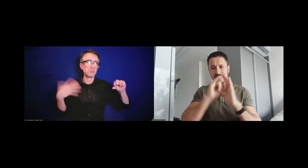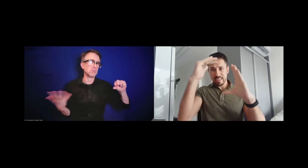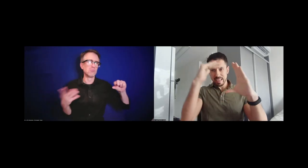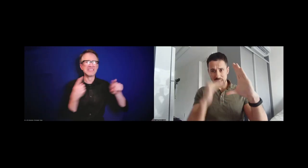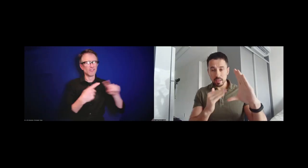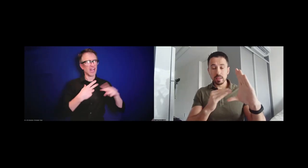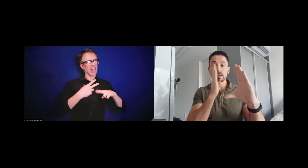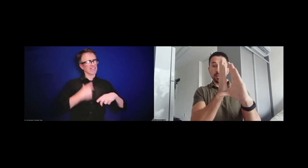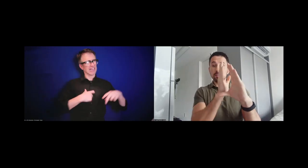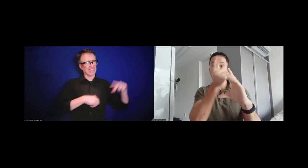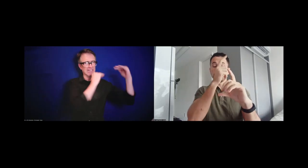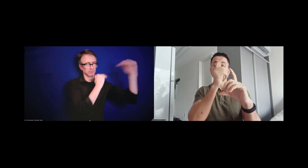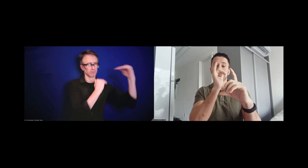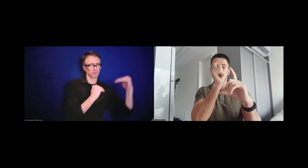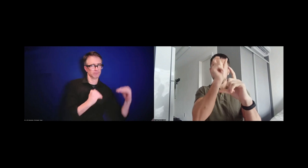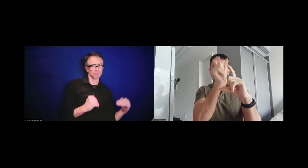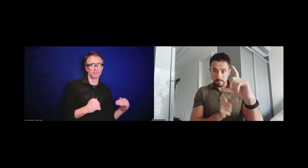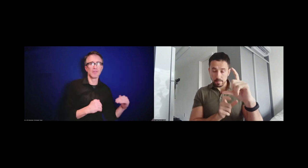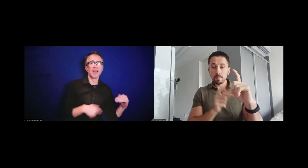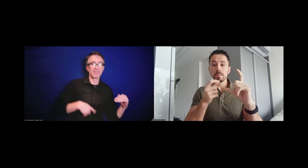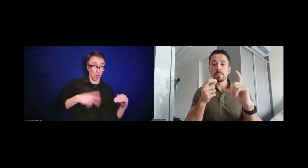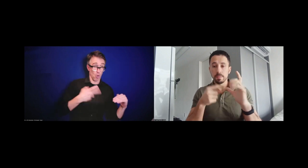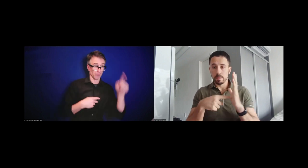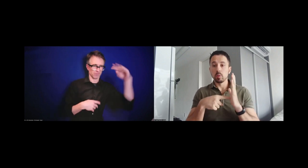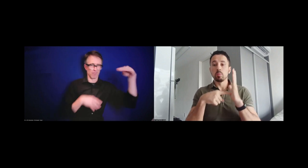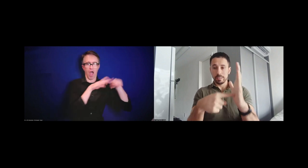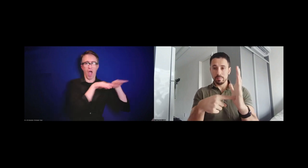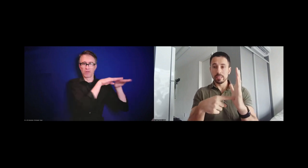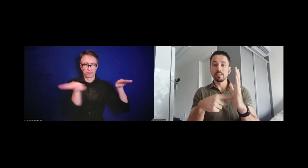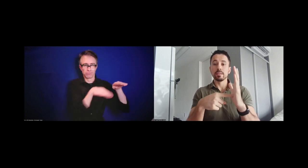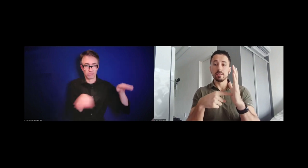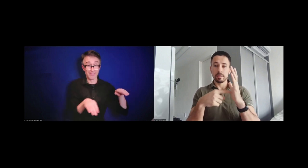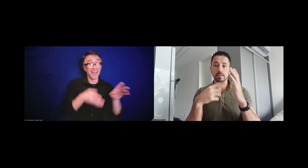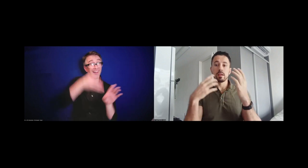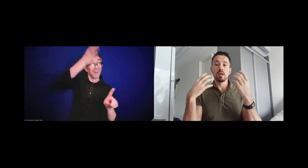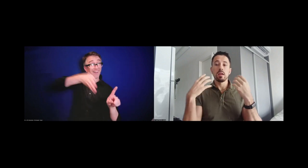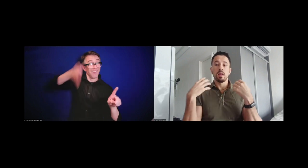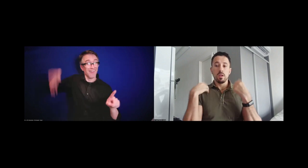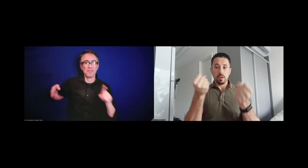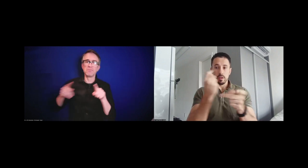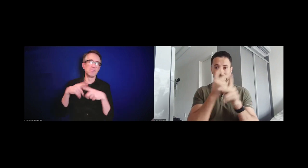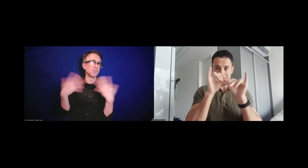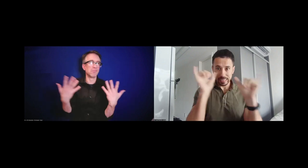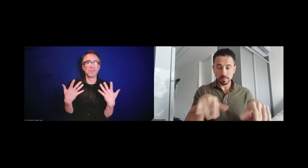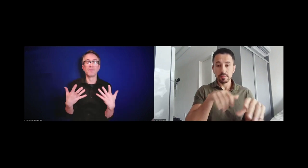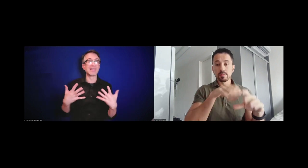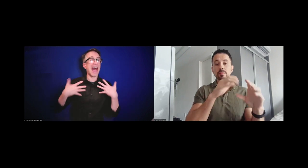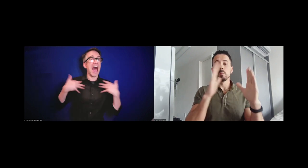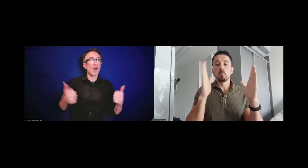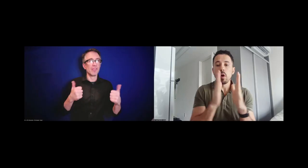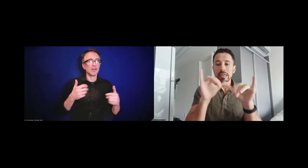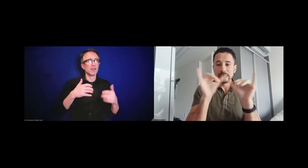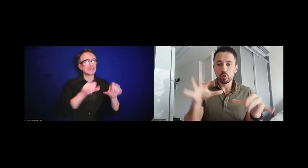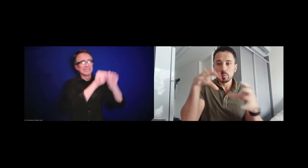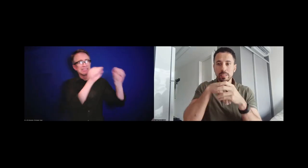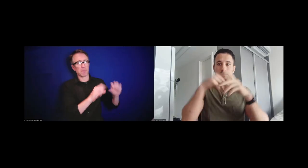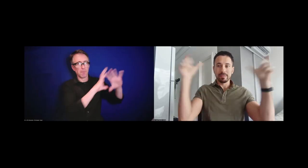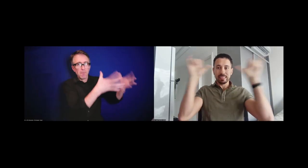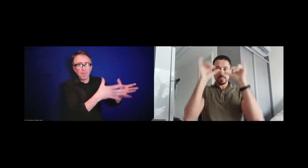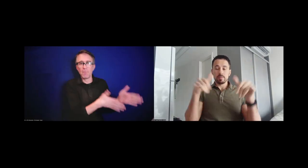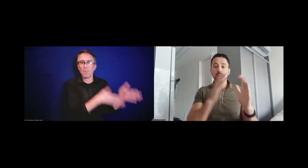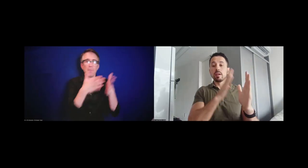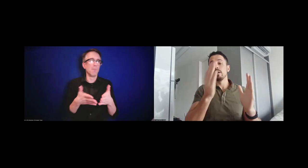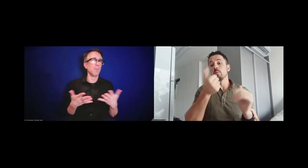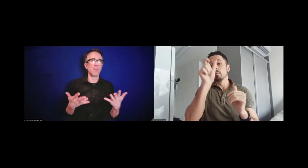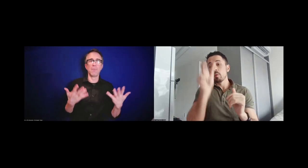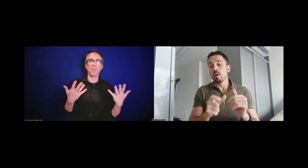third row might be woman, and then you have, or LGBTQ, whatever the case may be, and then you have the rows down, you have